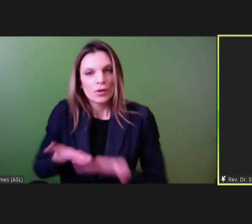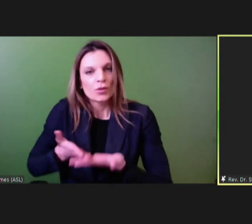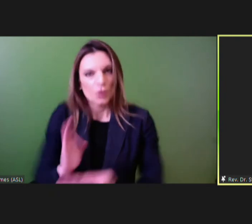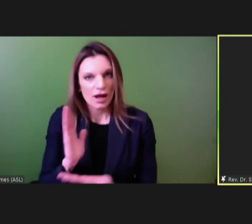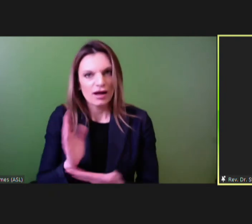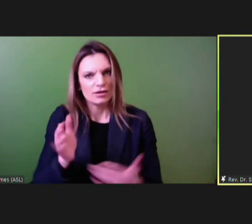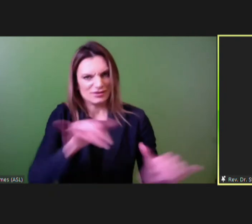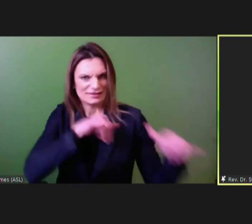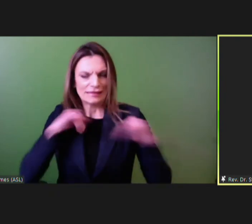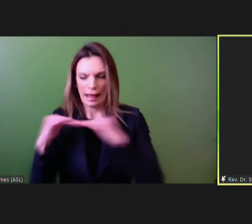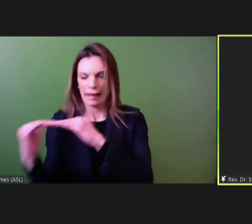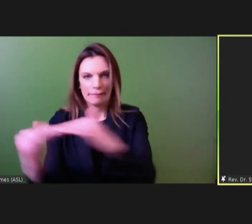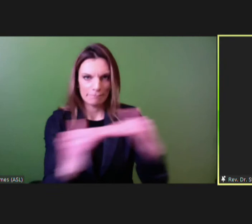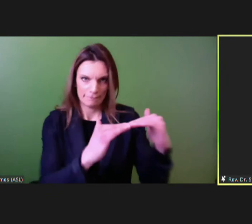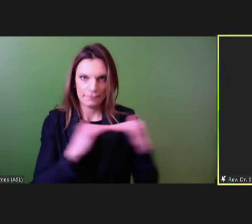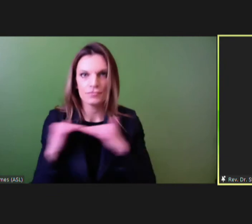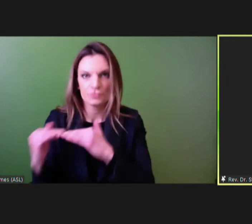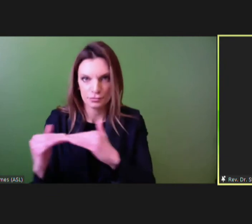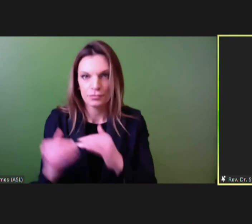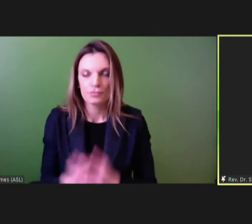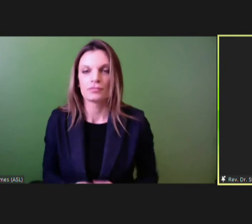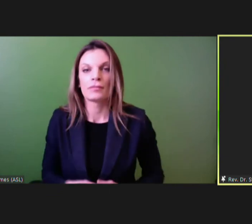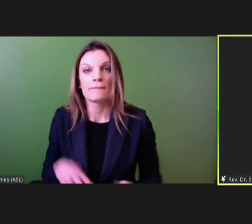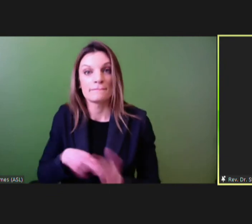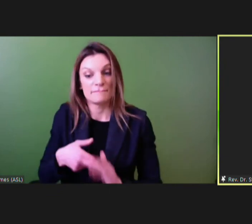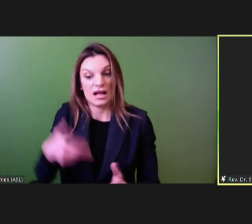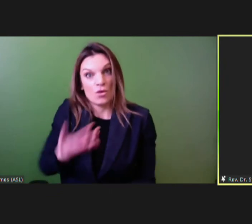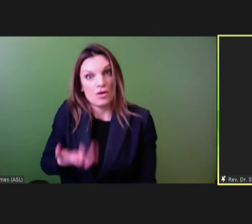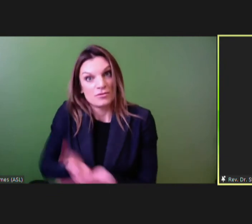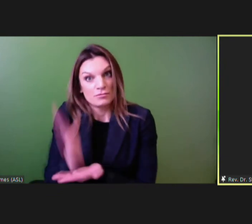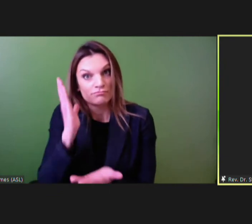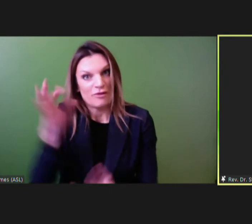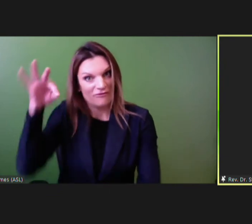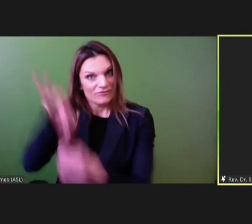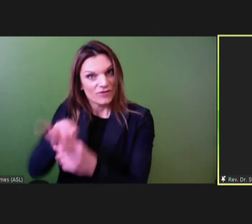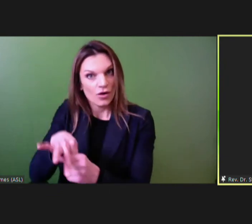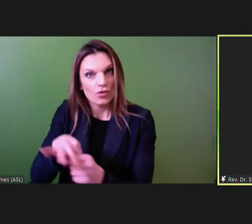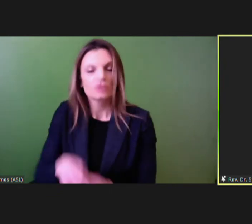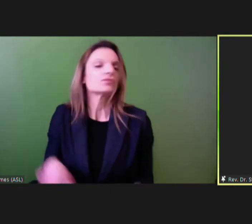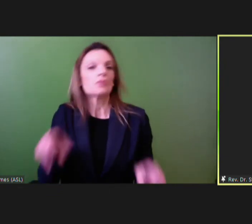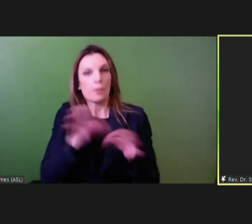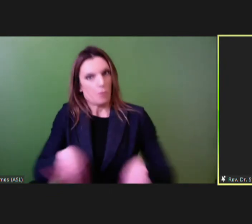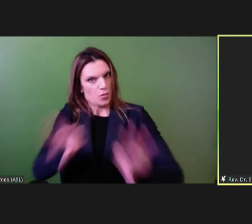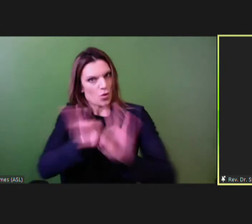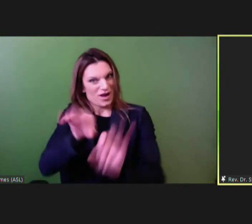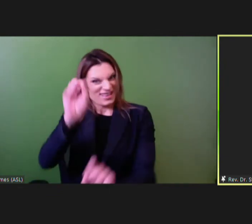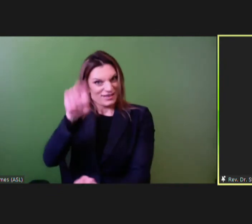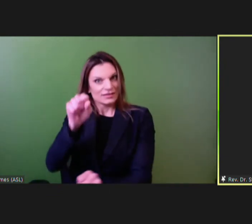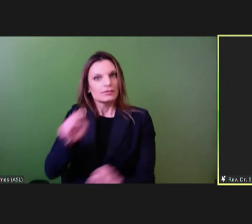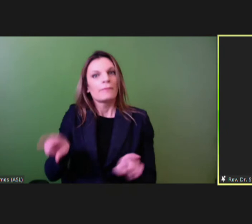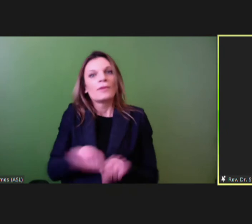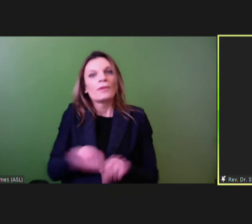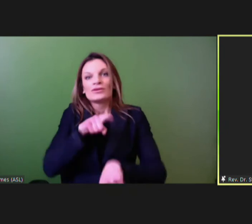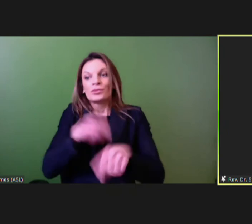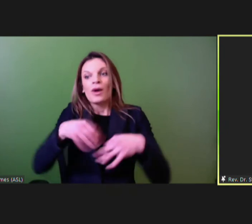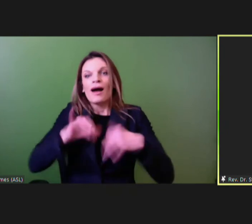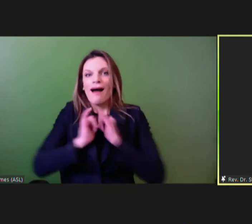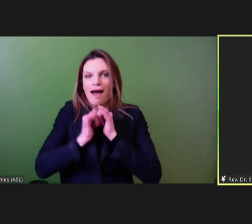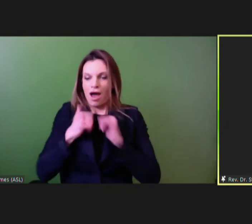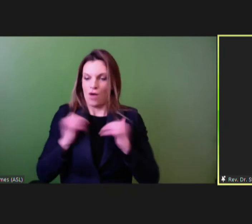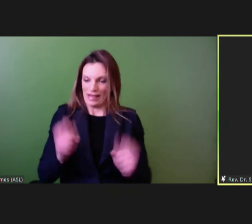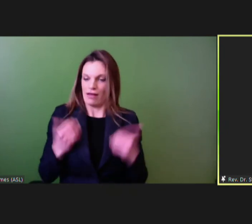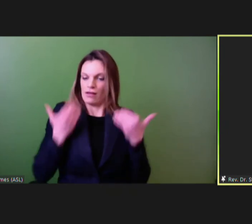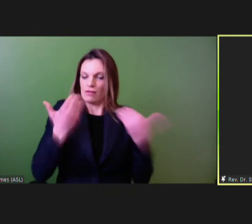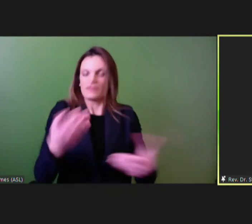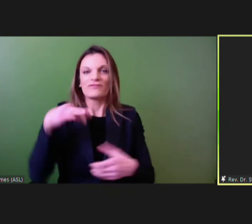common. And that is not only the right to vote, but the ability and the ease of access to vote. After historic voter turnout